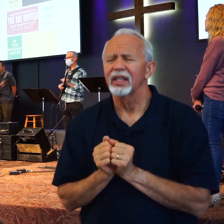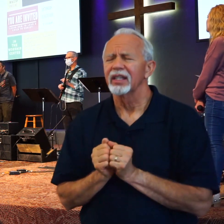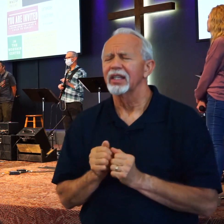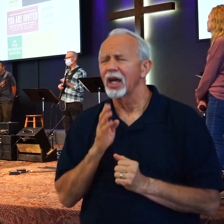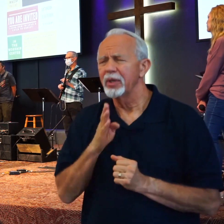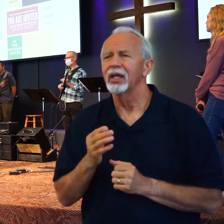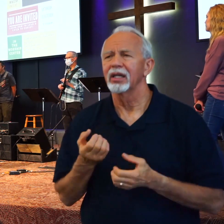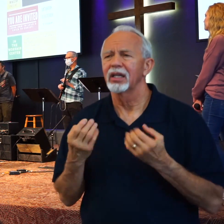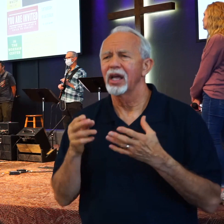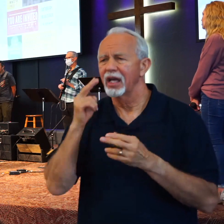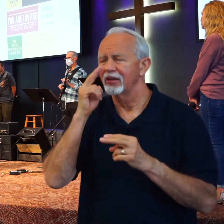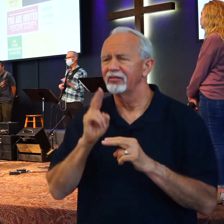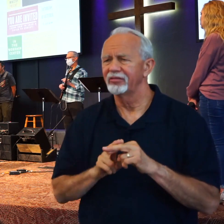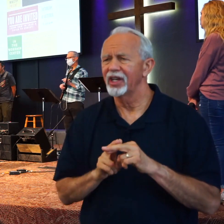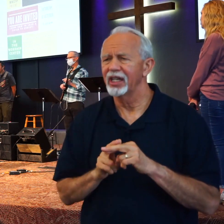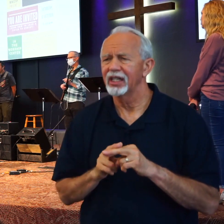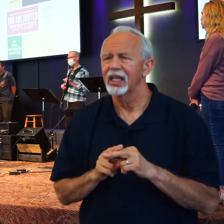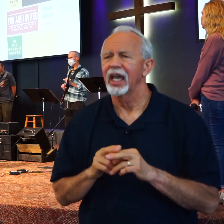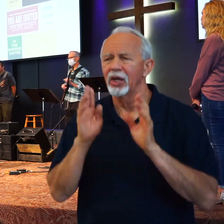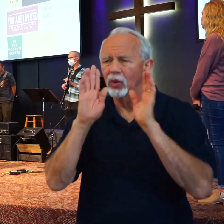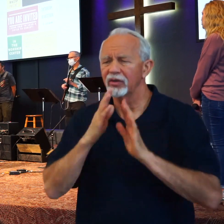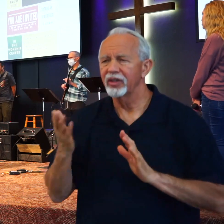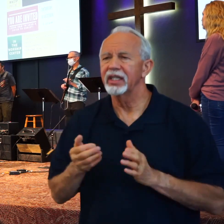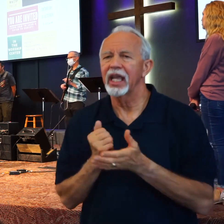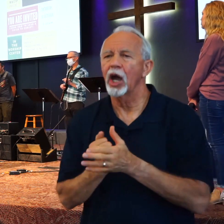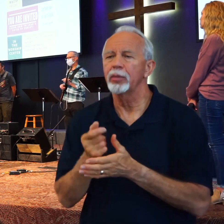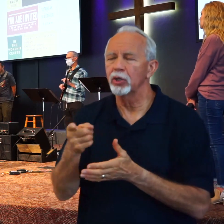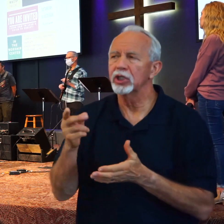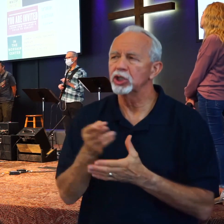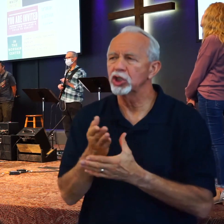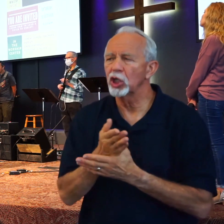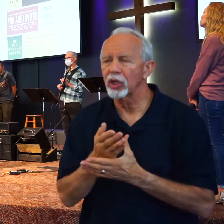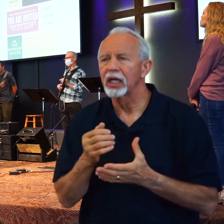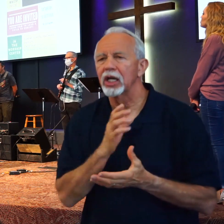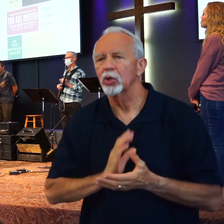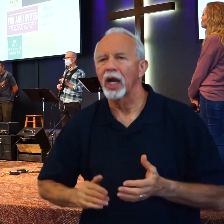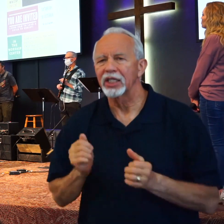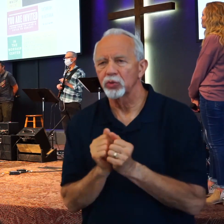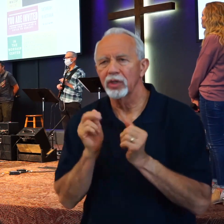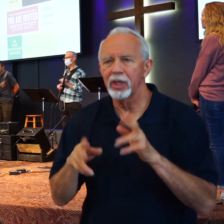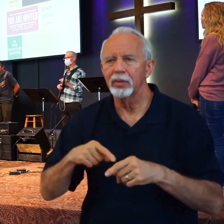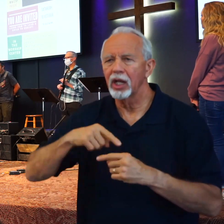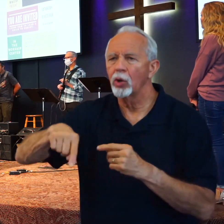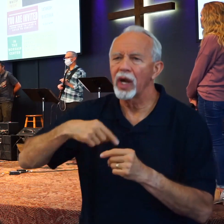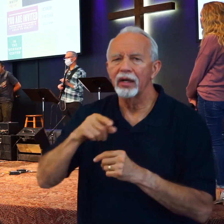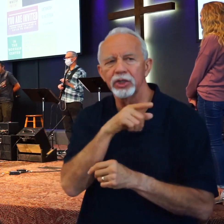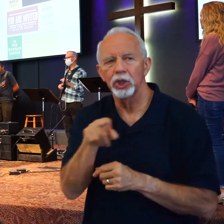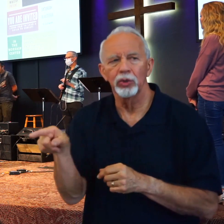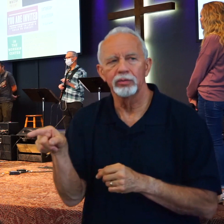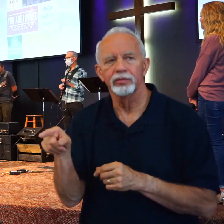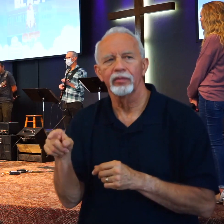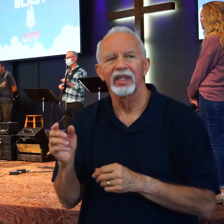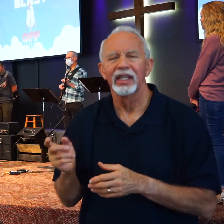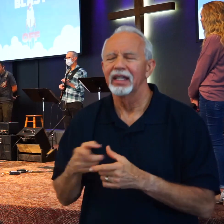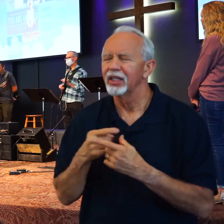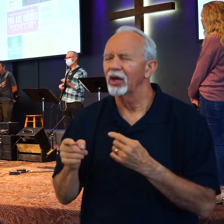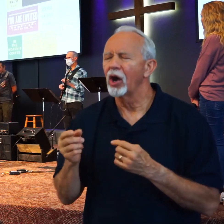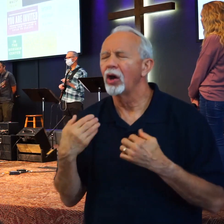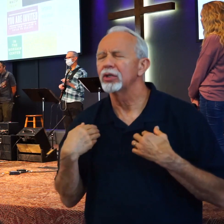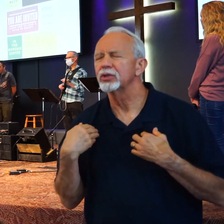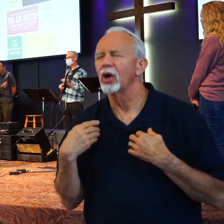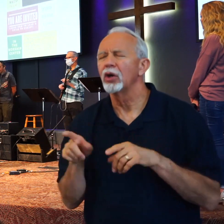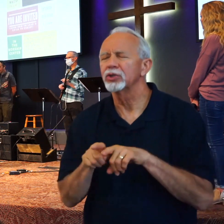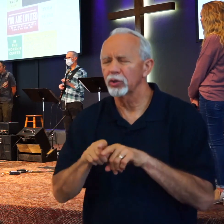fun, but a really wonderful thing to help you to share Christ with the people around you. And then you also, as a